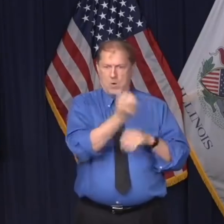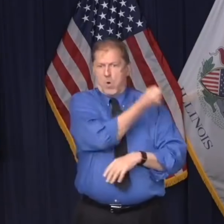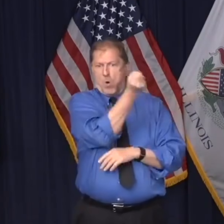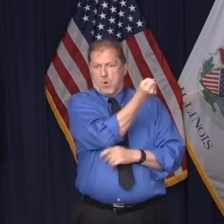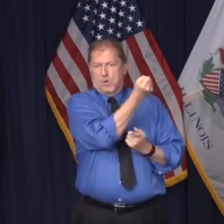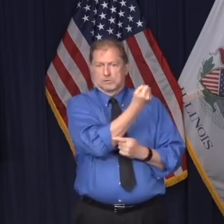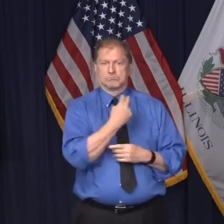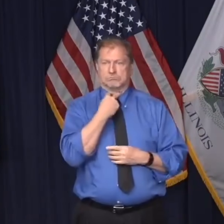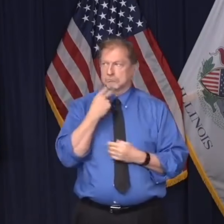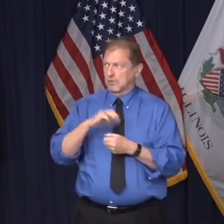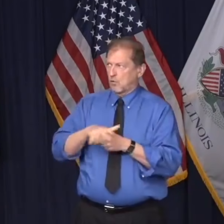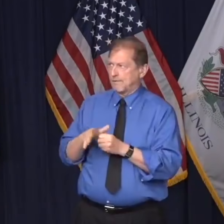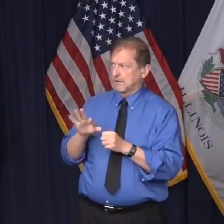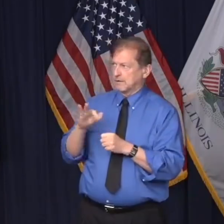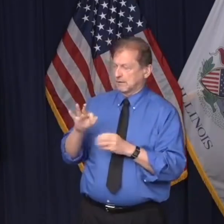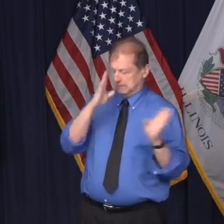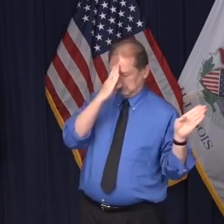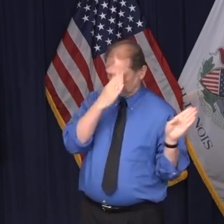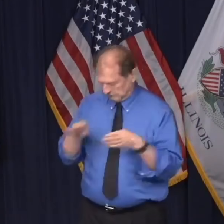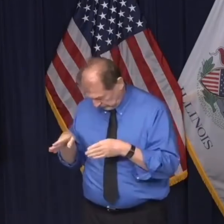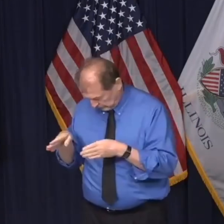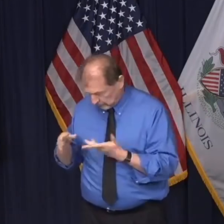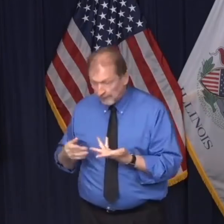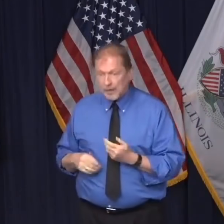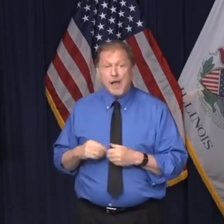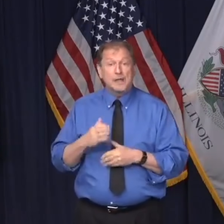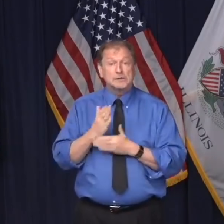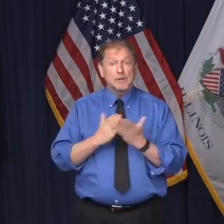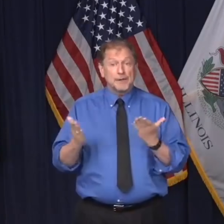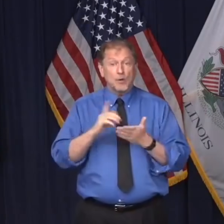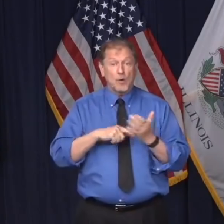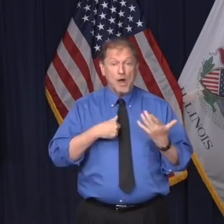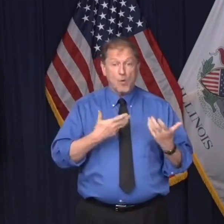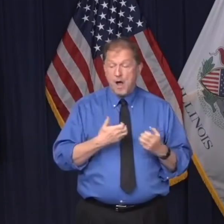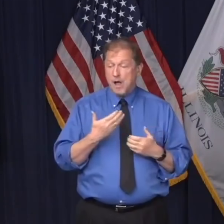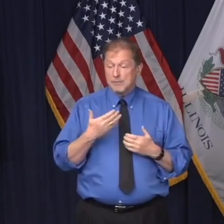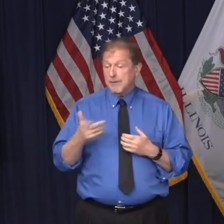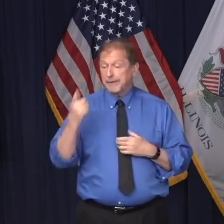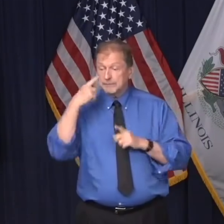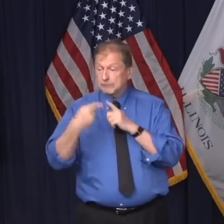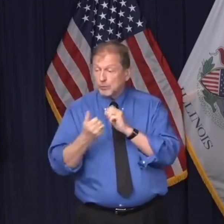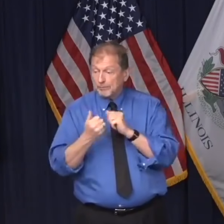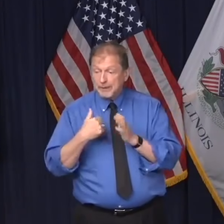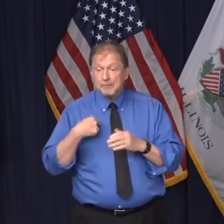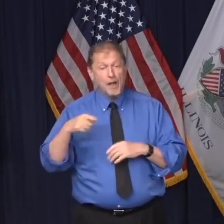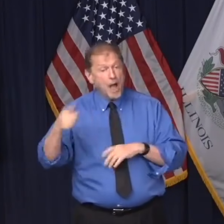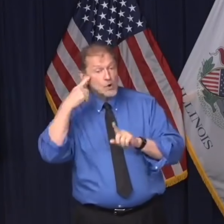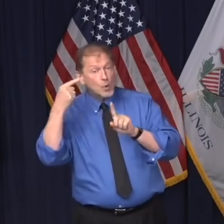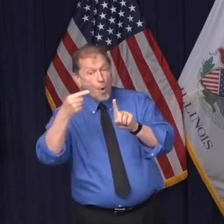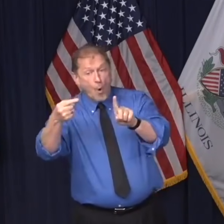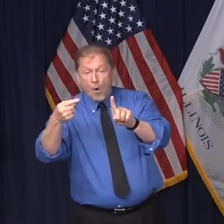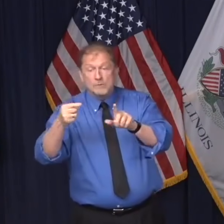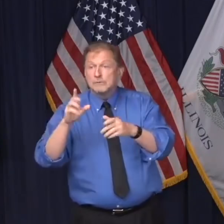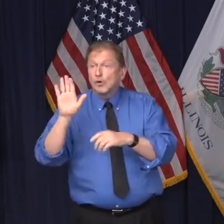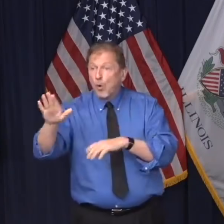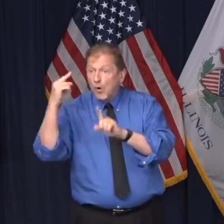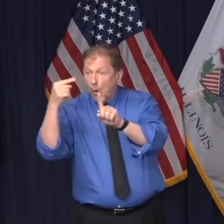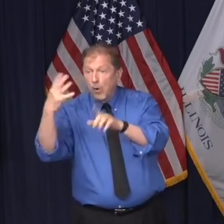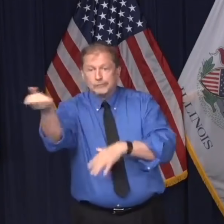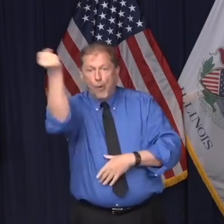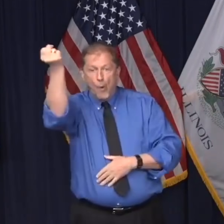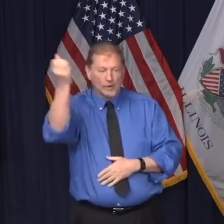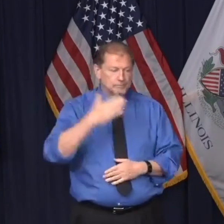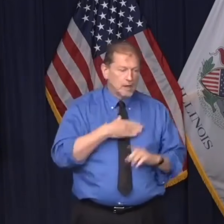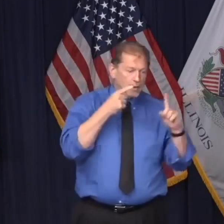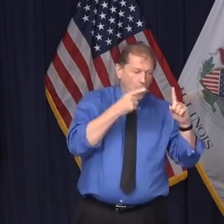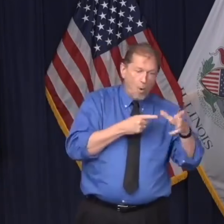year that I believe in, not to mention people who may disagree with me and the things they want to accomplish for the year. The idea that the session has been